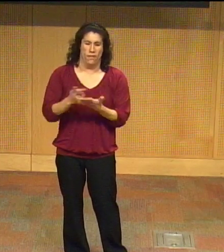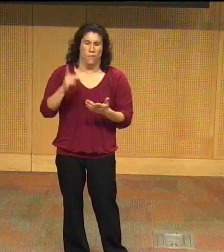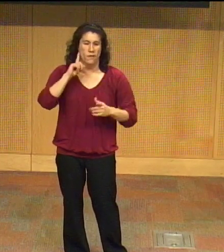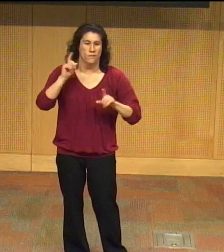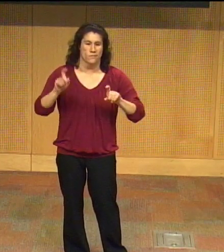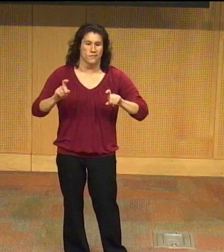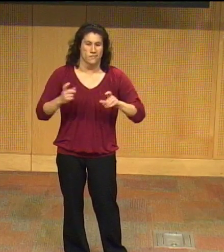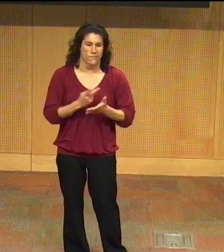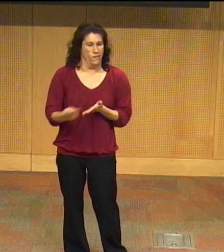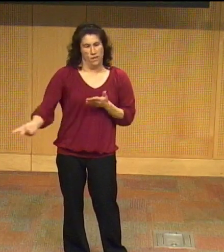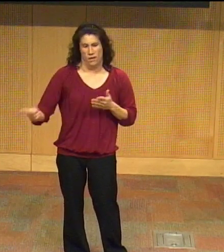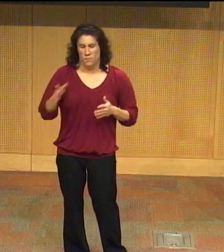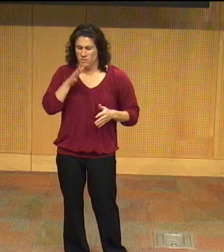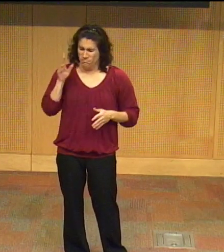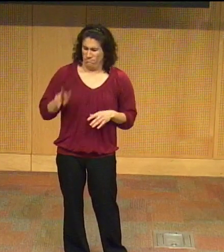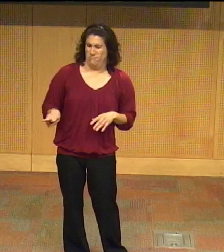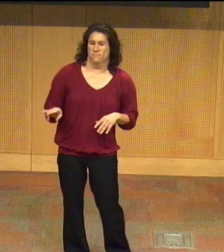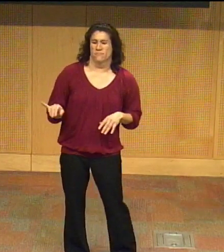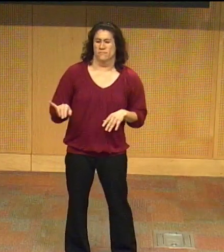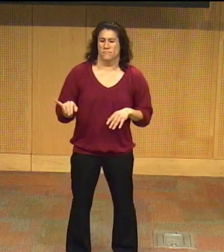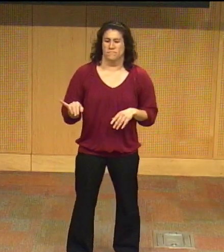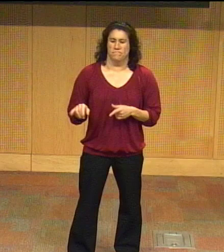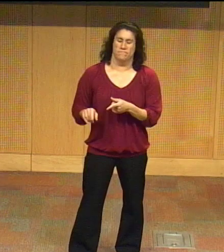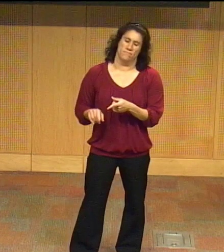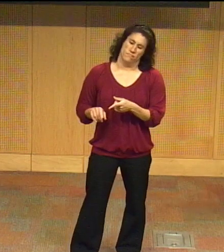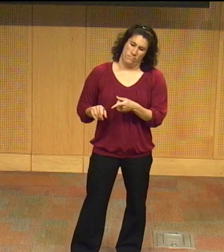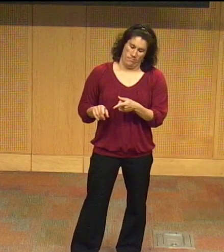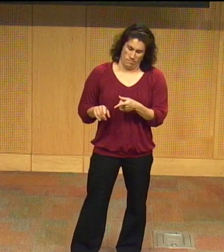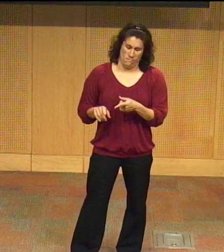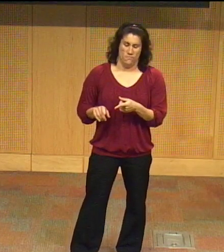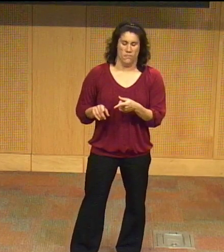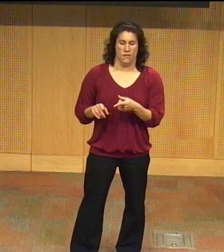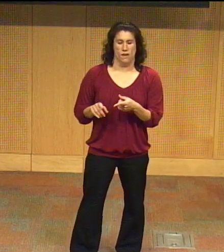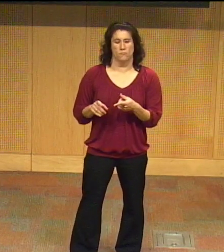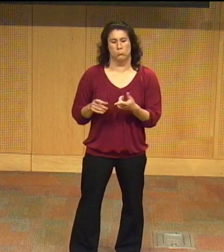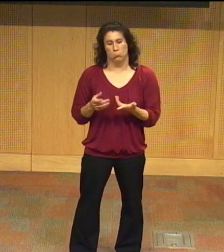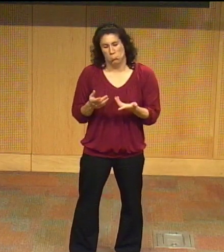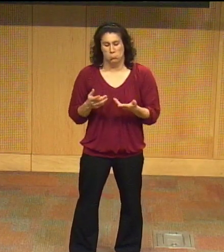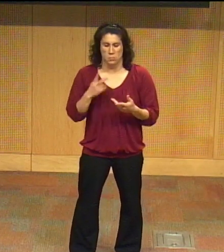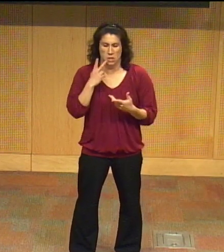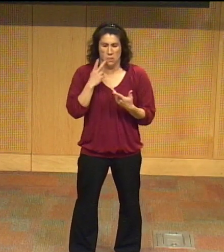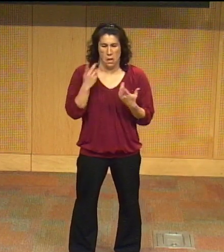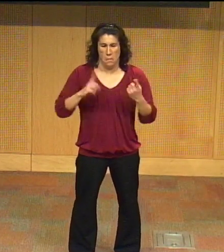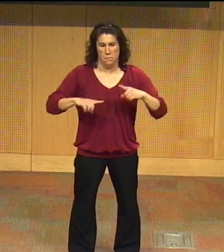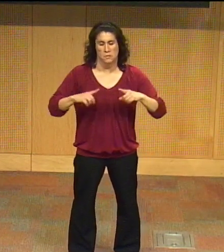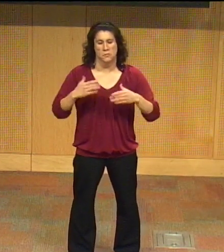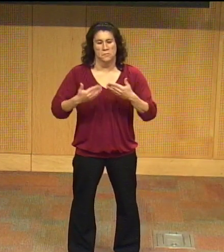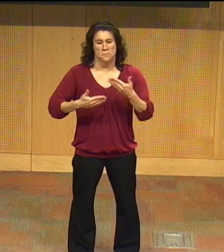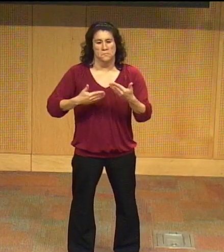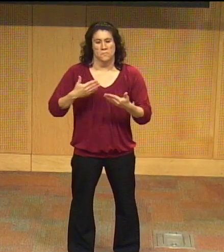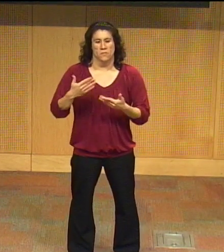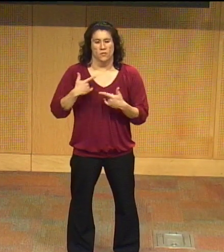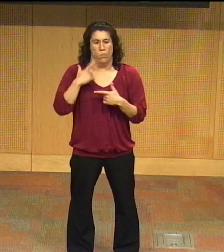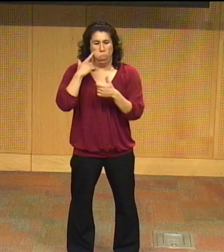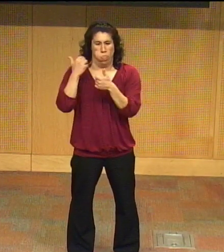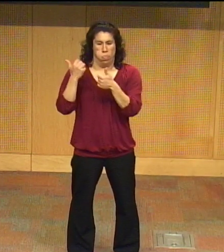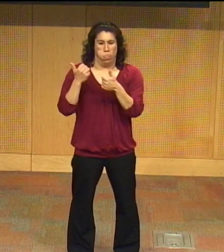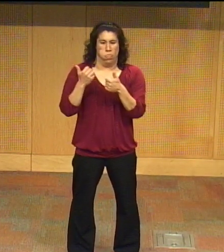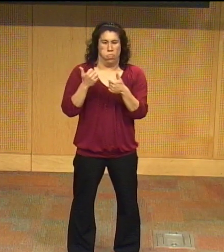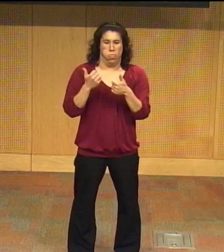then when I went to kindergarten, I failed a hearing test, which surprised my parents. But they'd, okay, we'll keep an eye on things here,